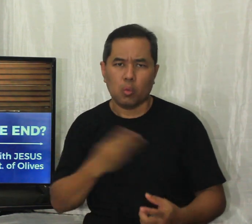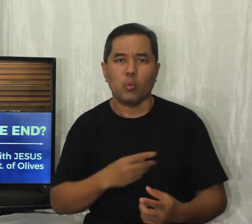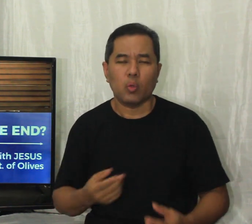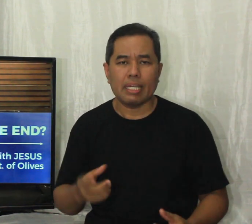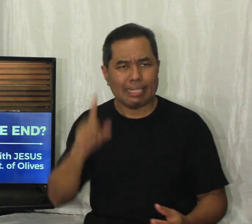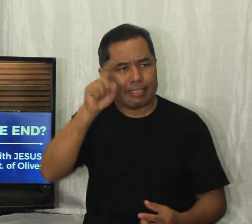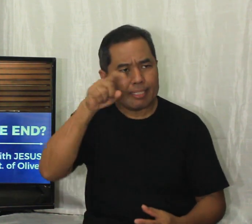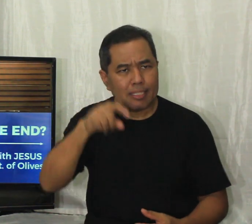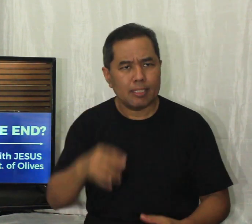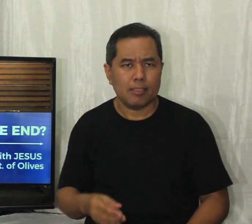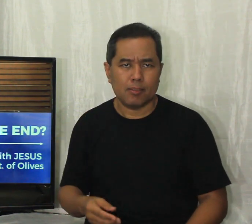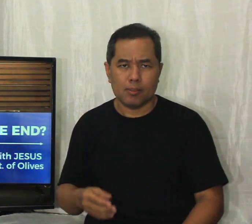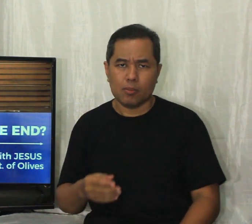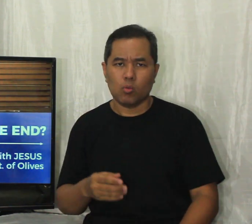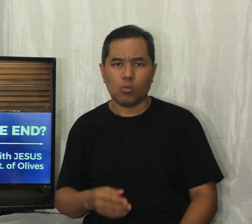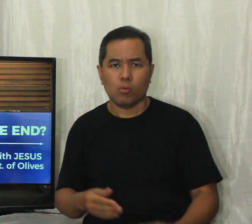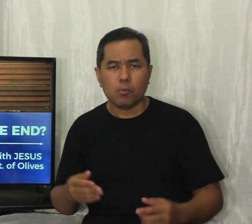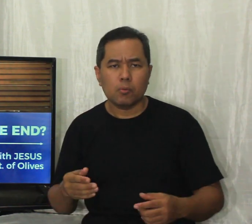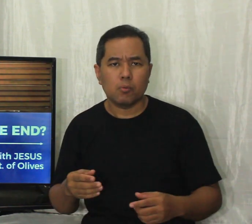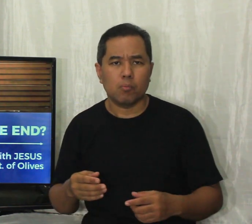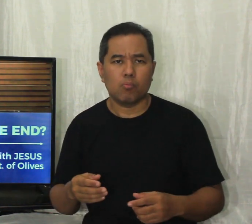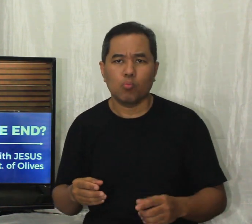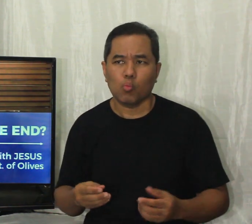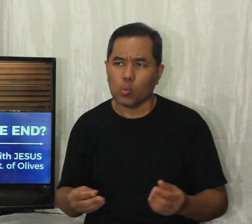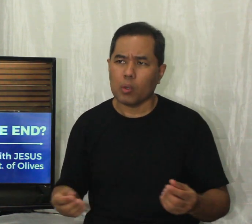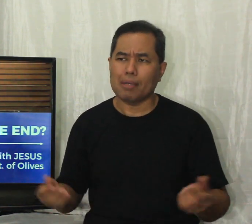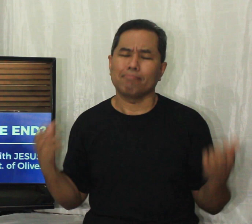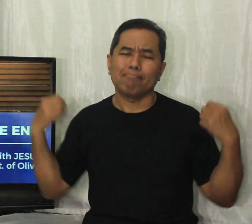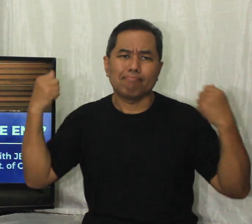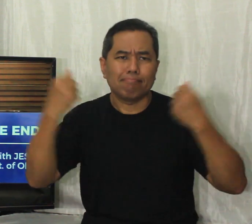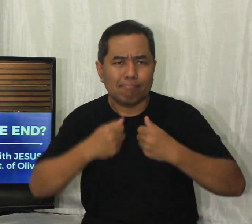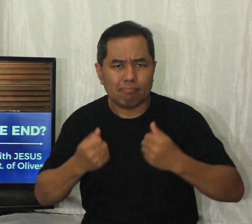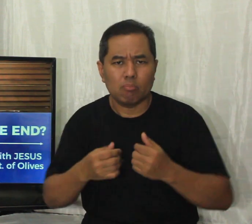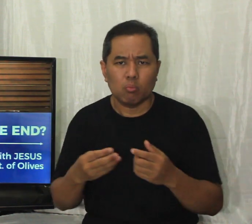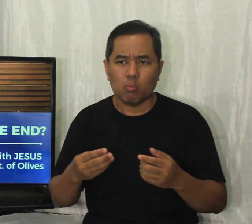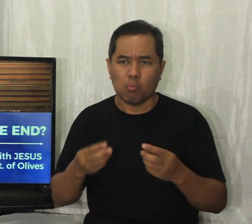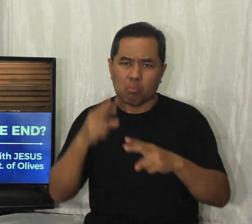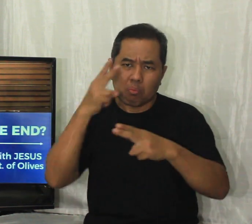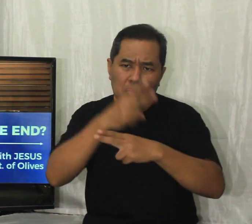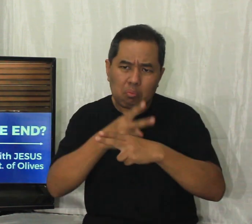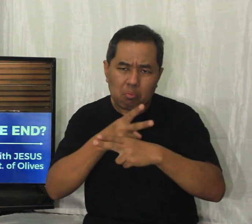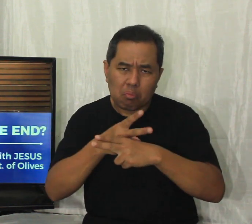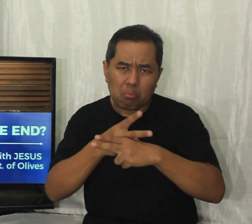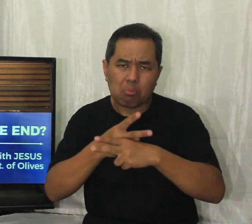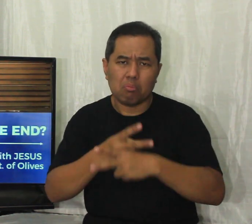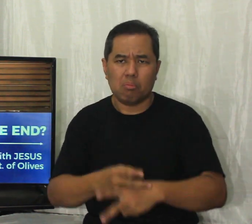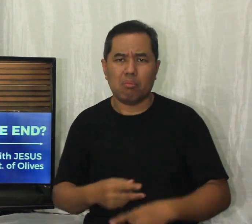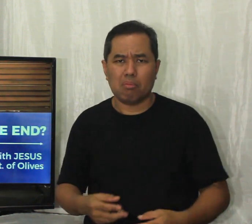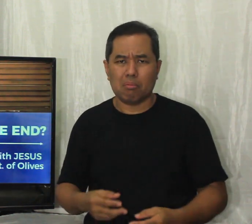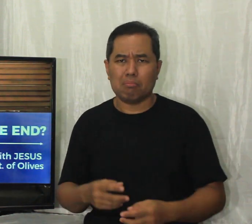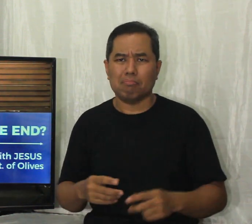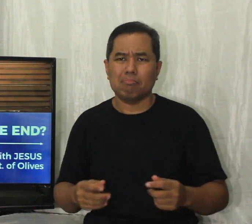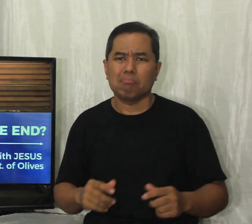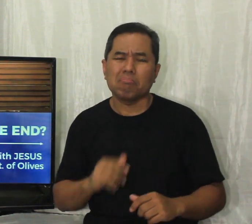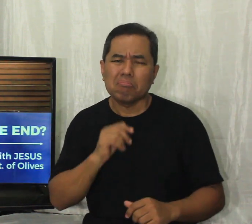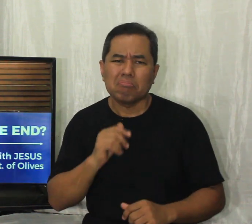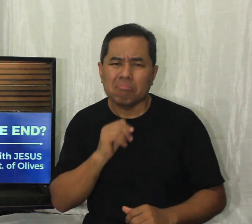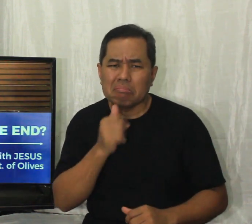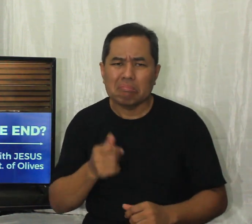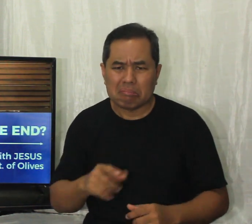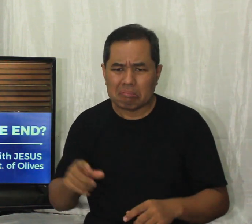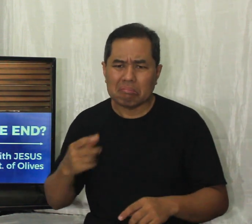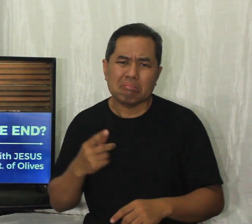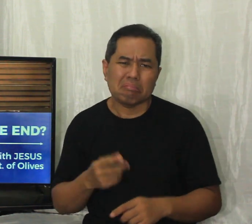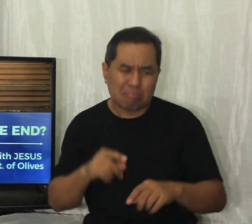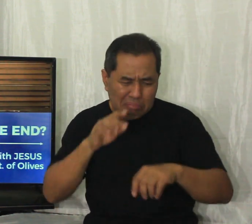our face. And when we return home from coming outside, we're to wash our hands well, take a shower,